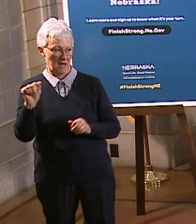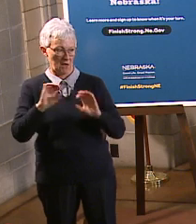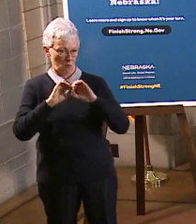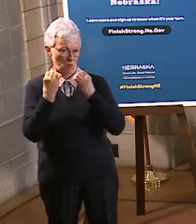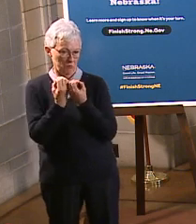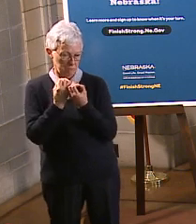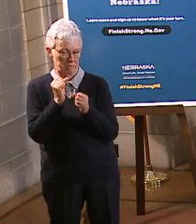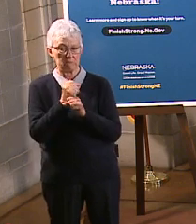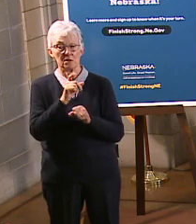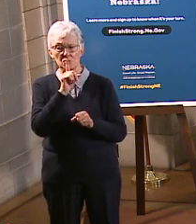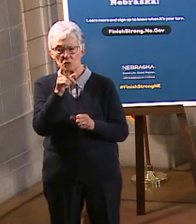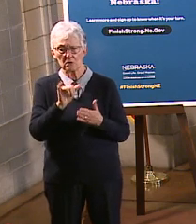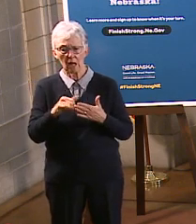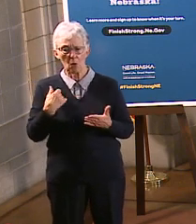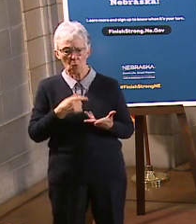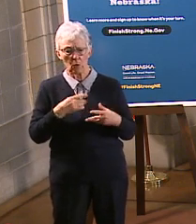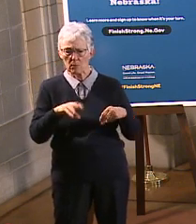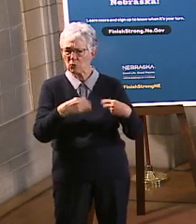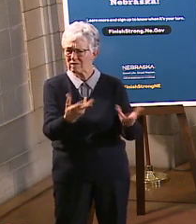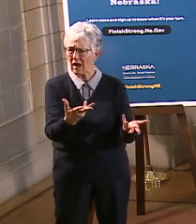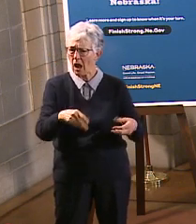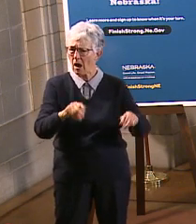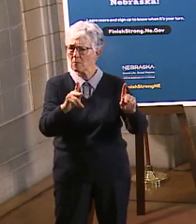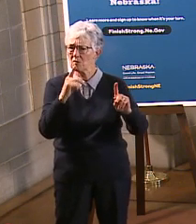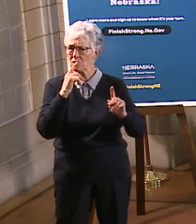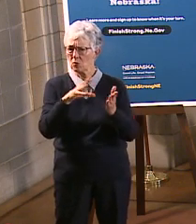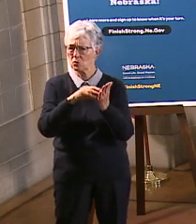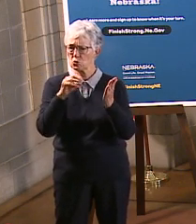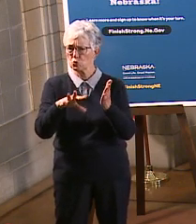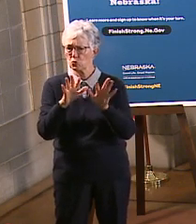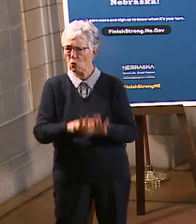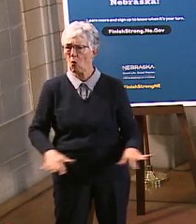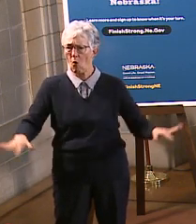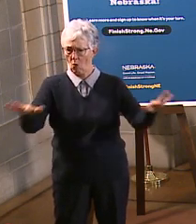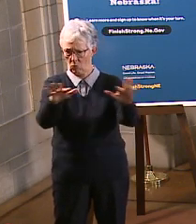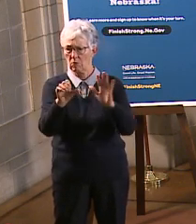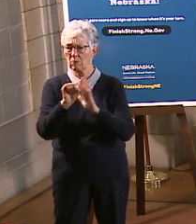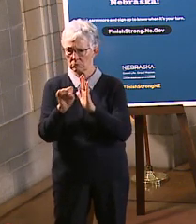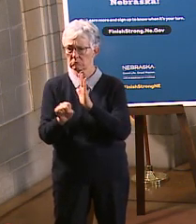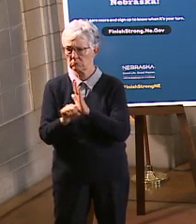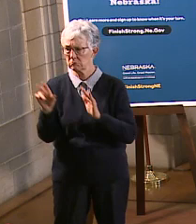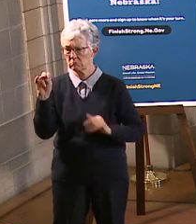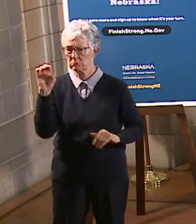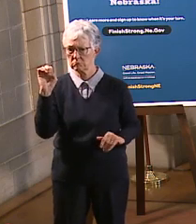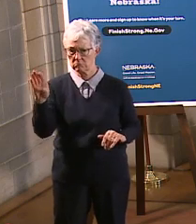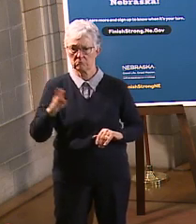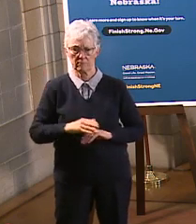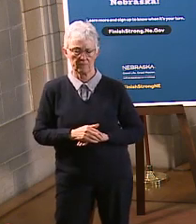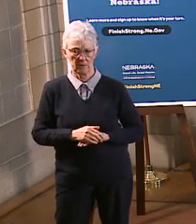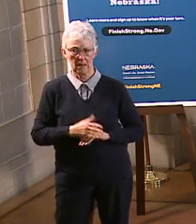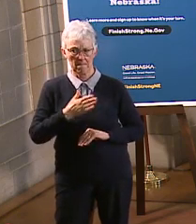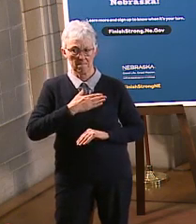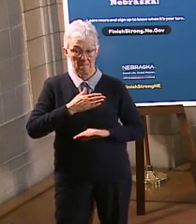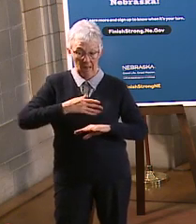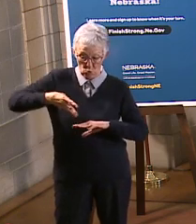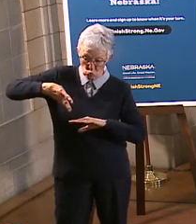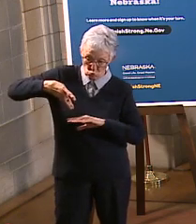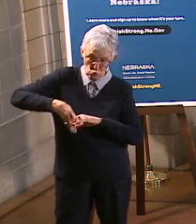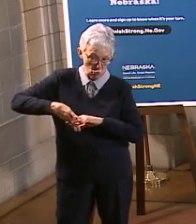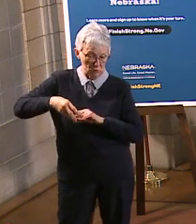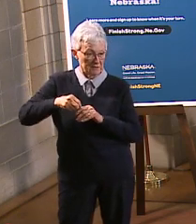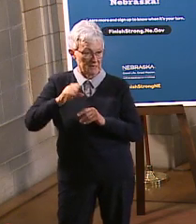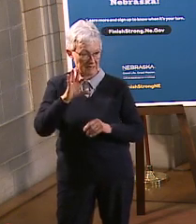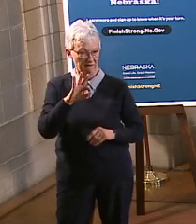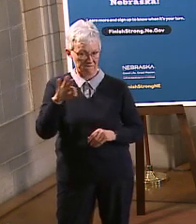enhancing opportunities for students across the state of Nebraska. Again, my roots in FFA go back to being a former